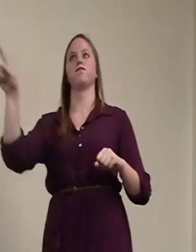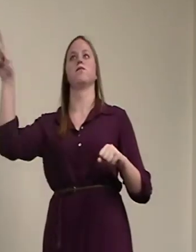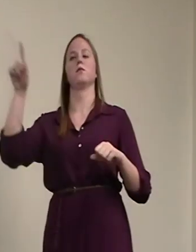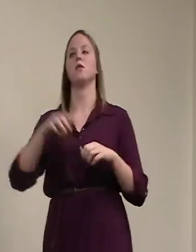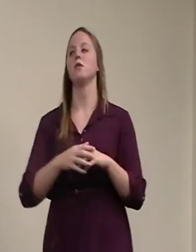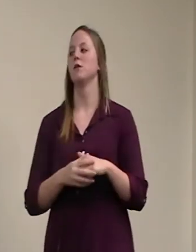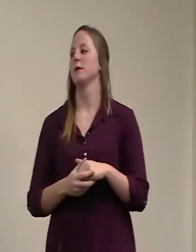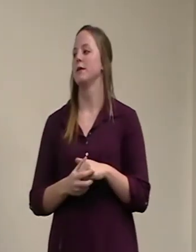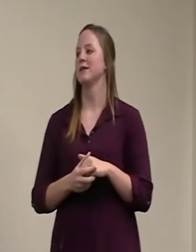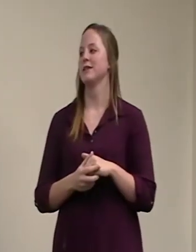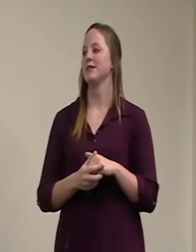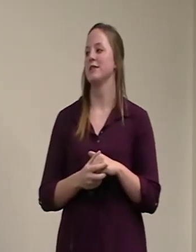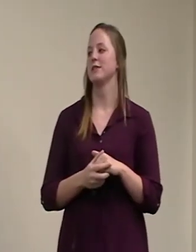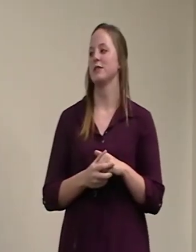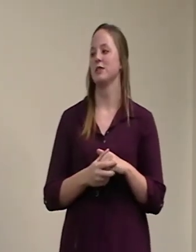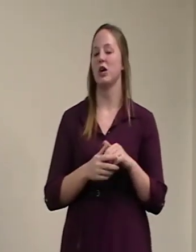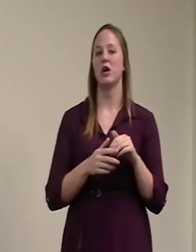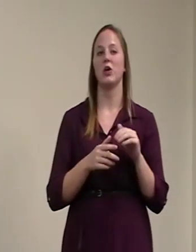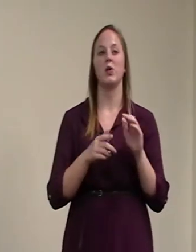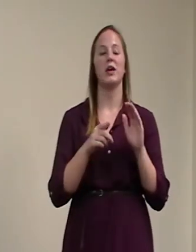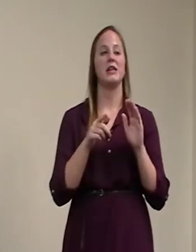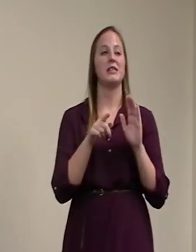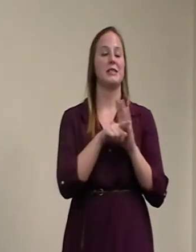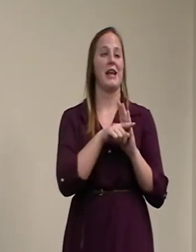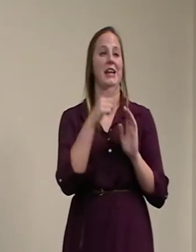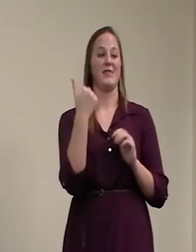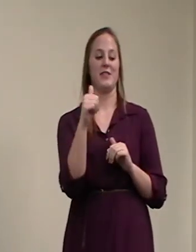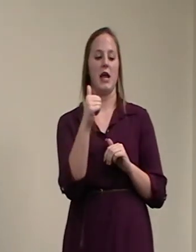is a very, very quiet sound, all the way to